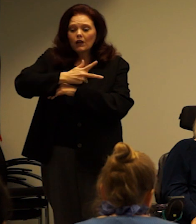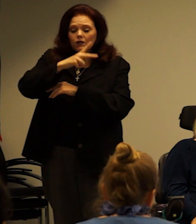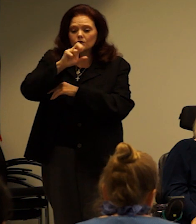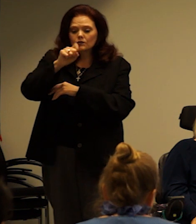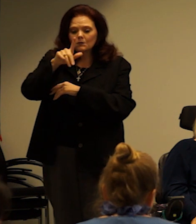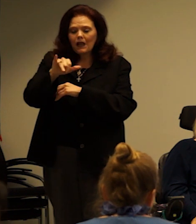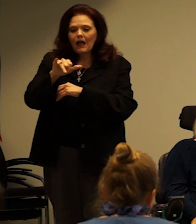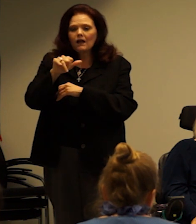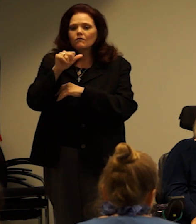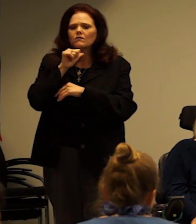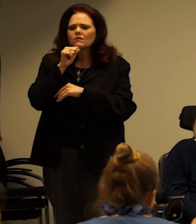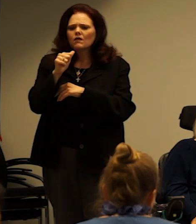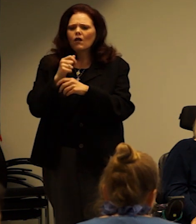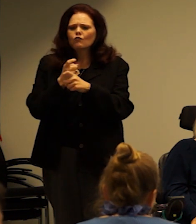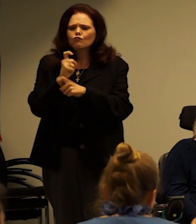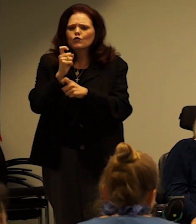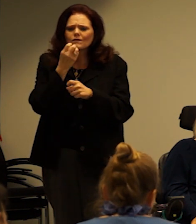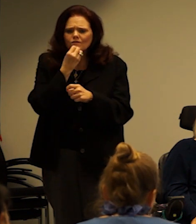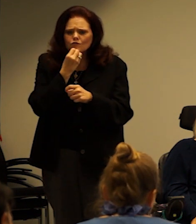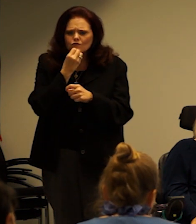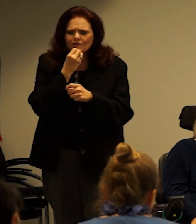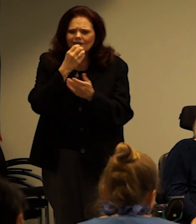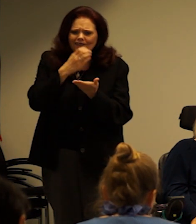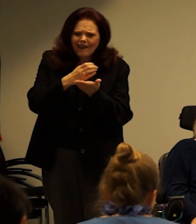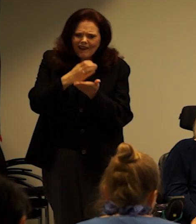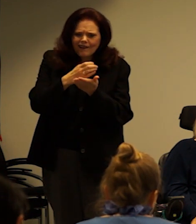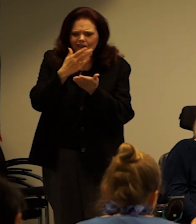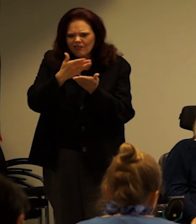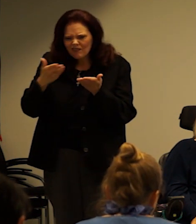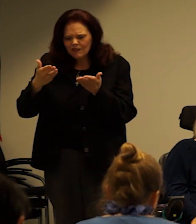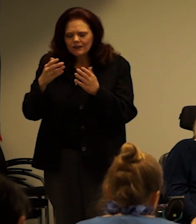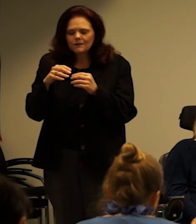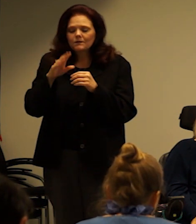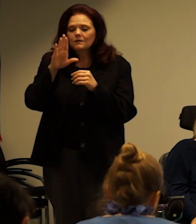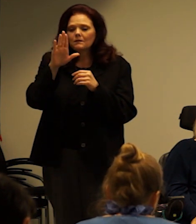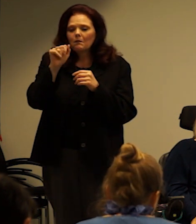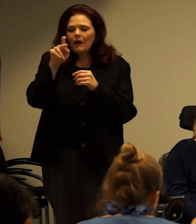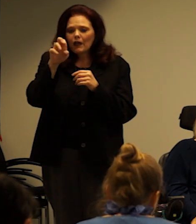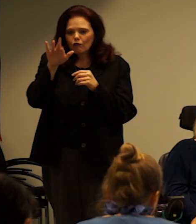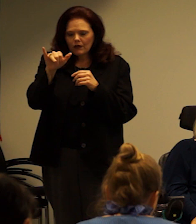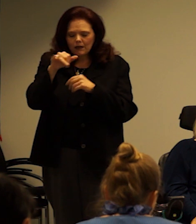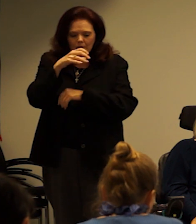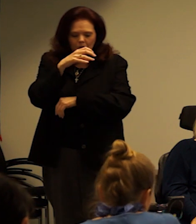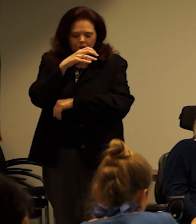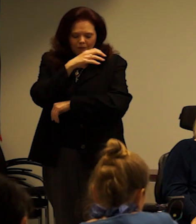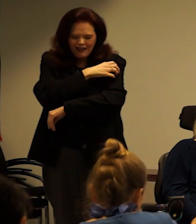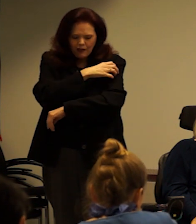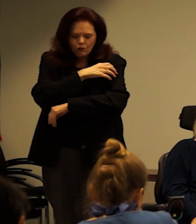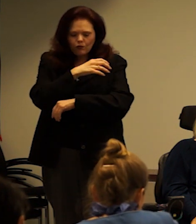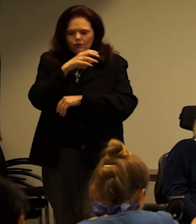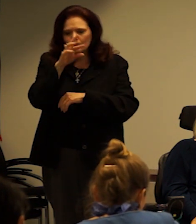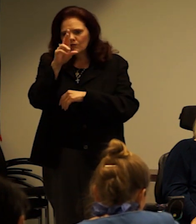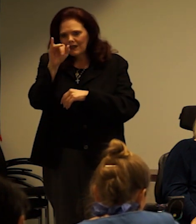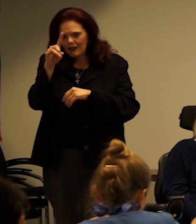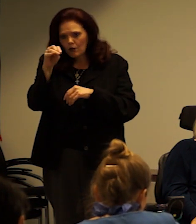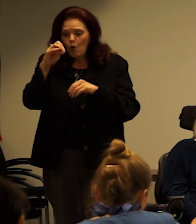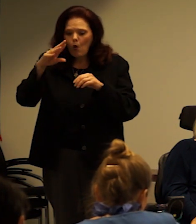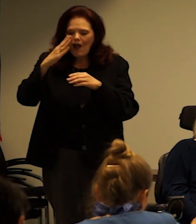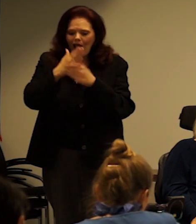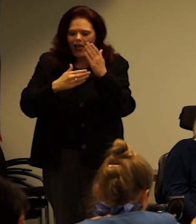of non-perishable food, battery powered or a hand crank radio or a NOAA weather radio,